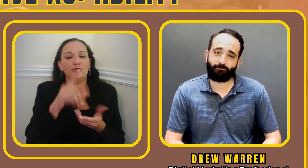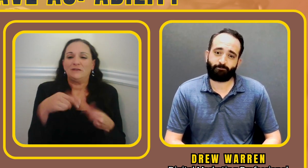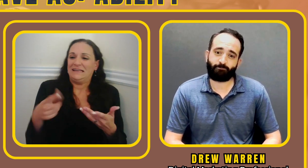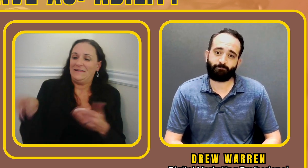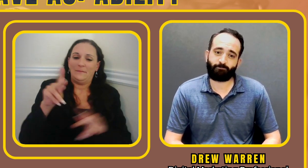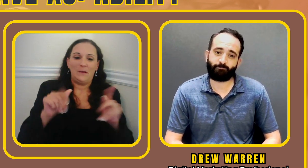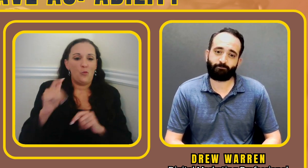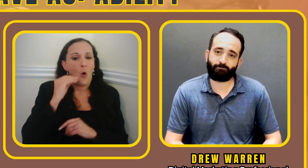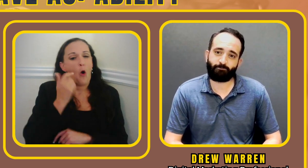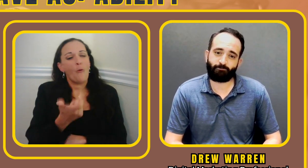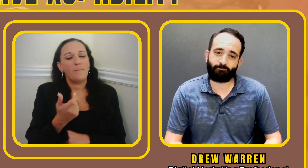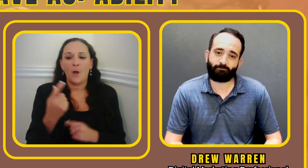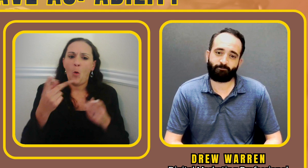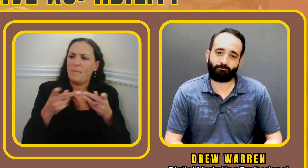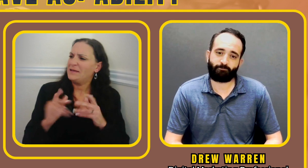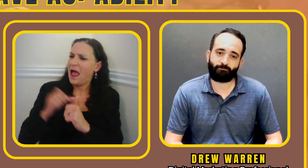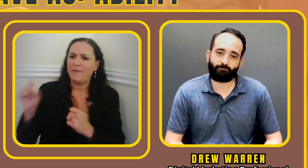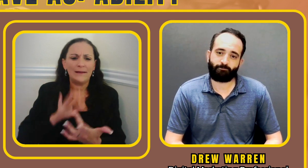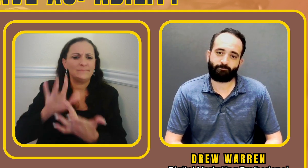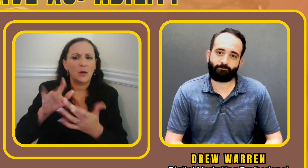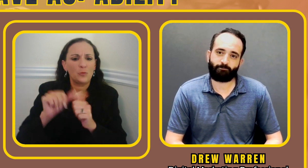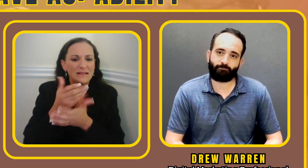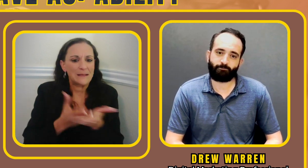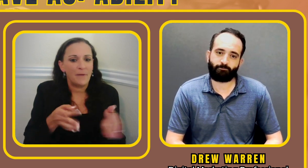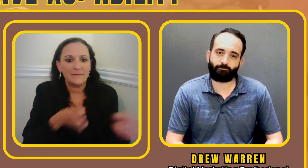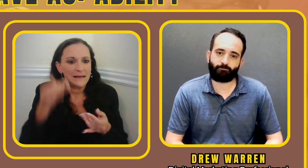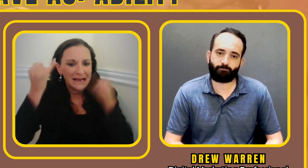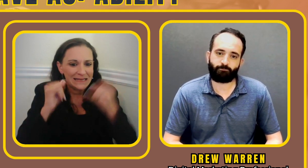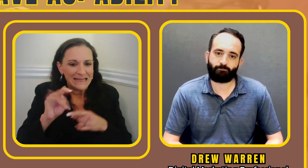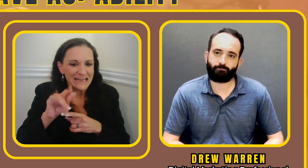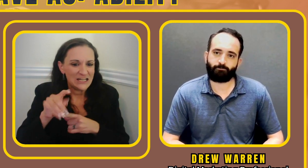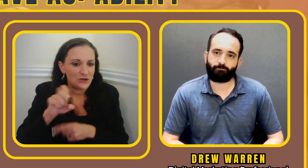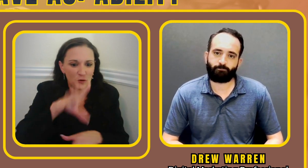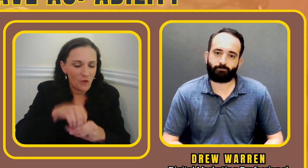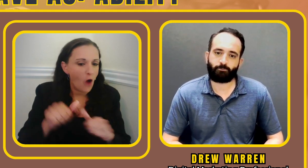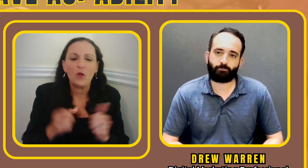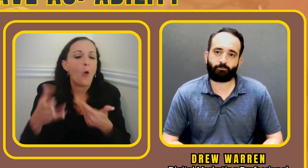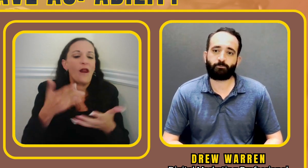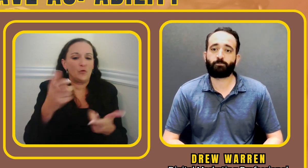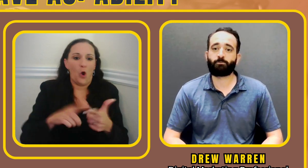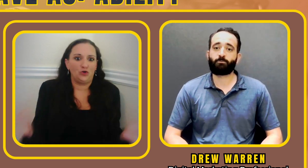at home a place that they can get in touch with some of the initiatives that you're involved with or whatever it is you want to promote?